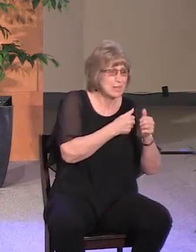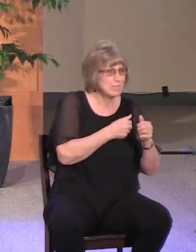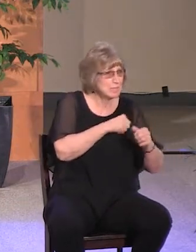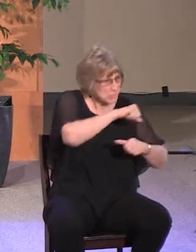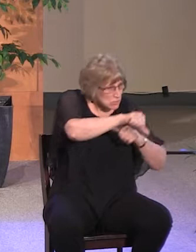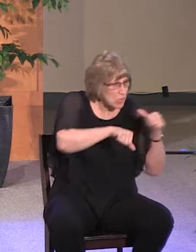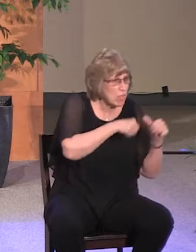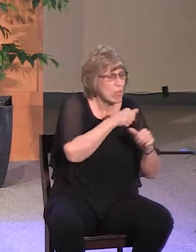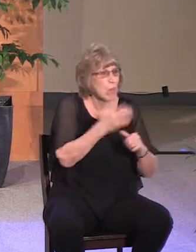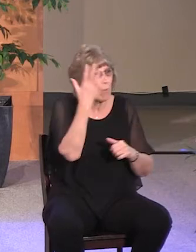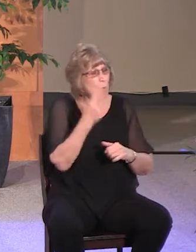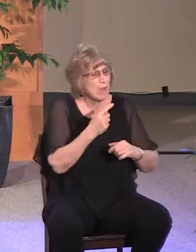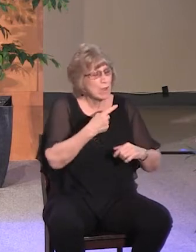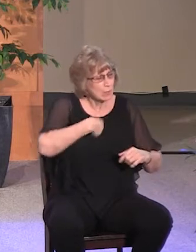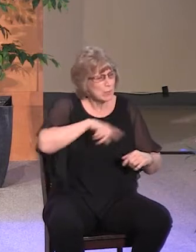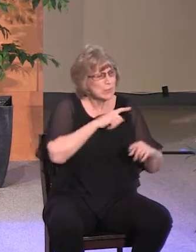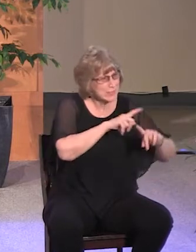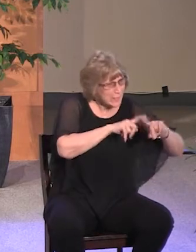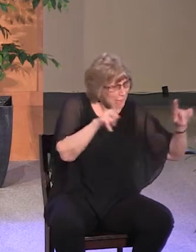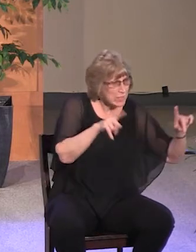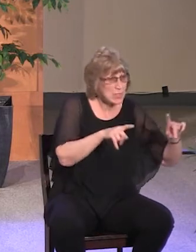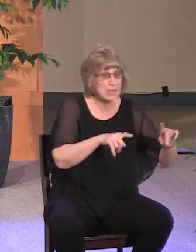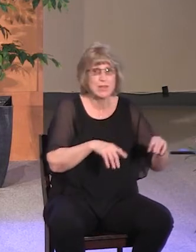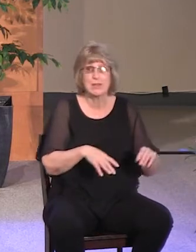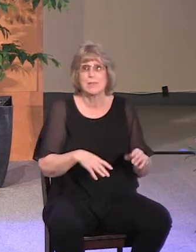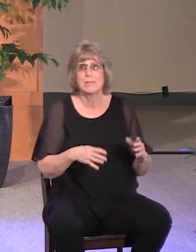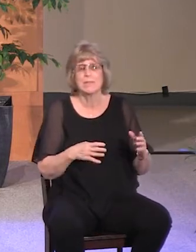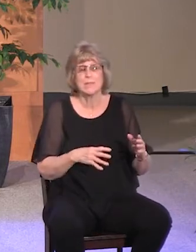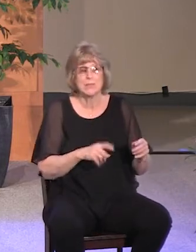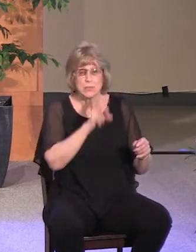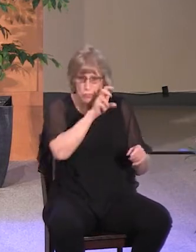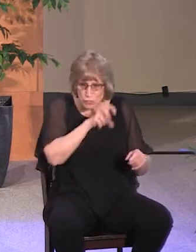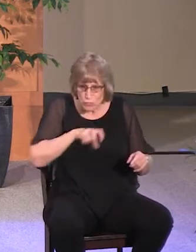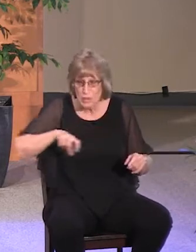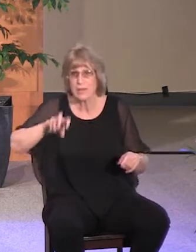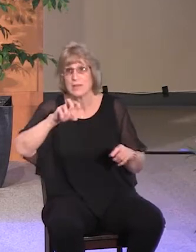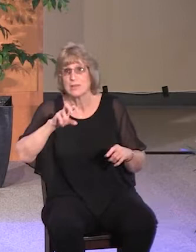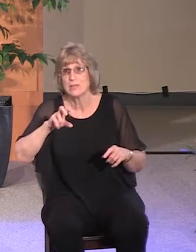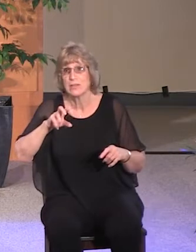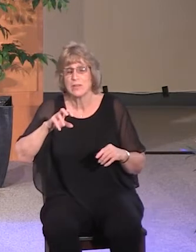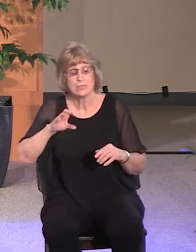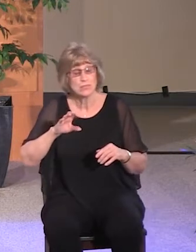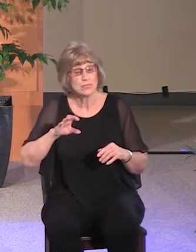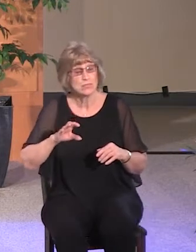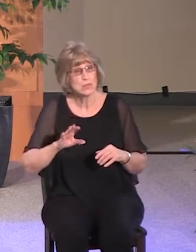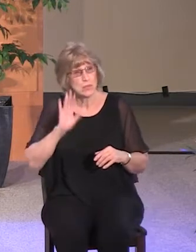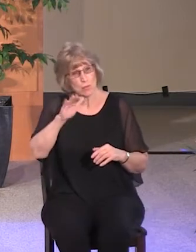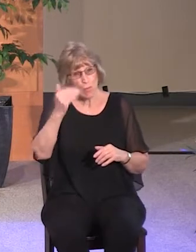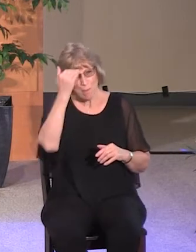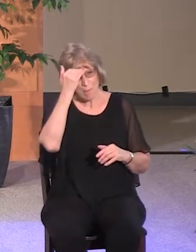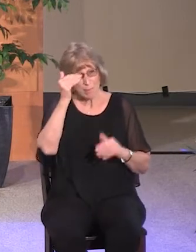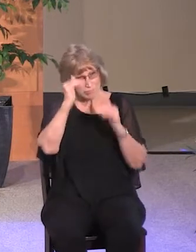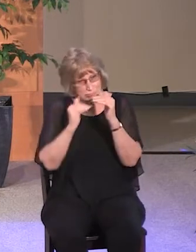differences to coming up and being the observer, right? So elevating your consciousness and coming